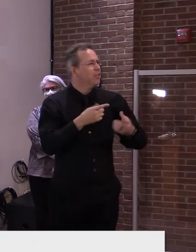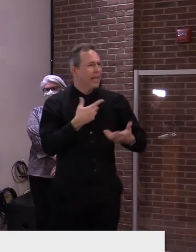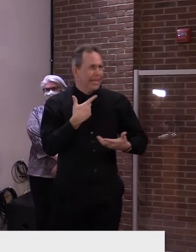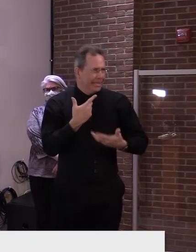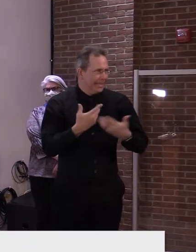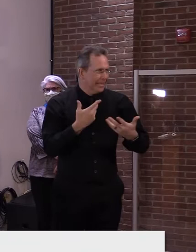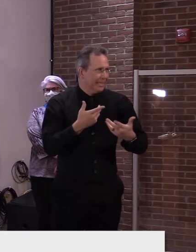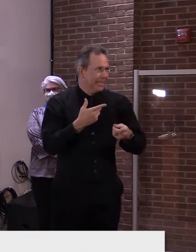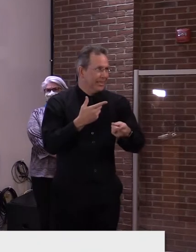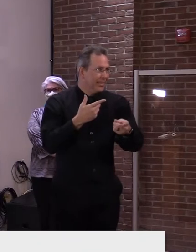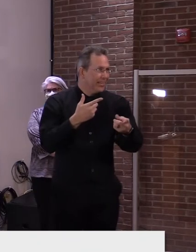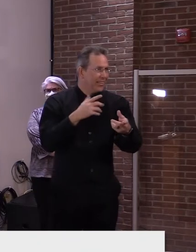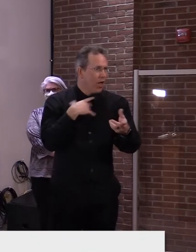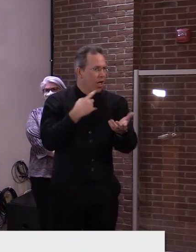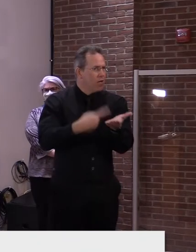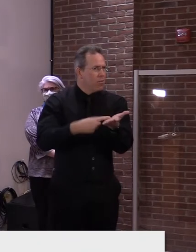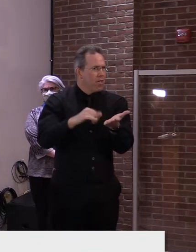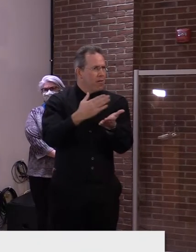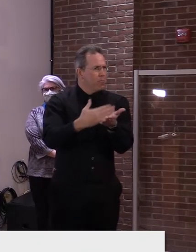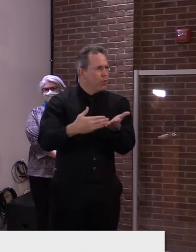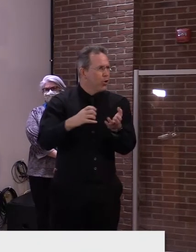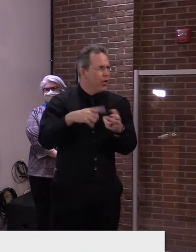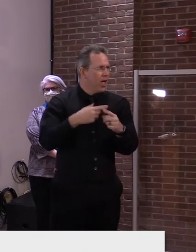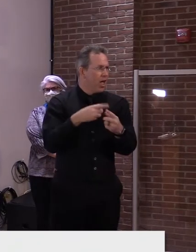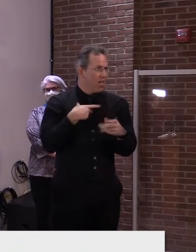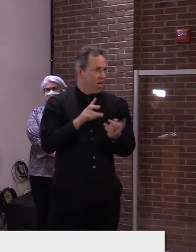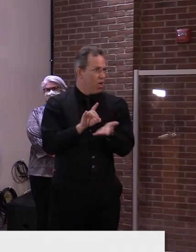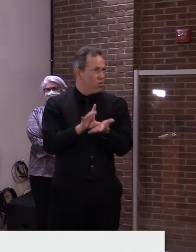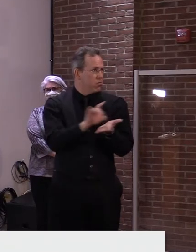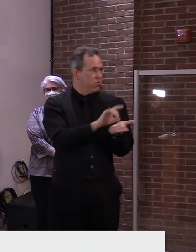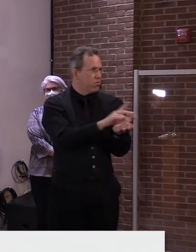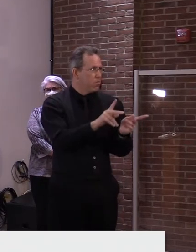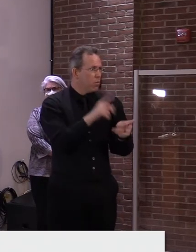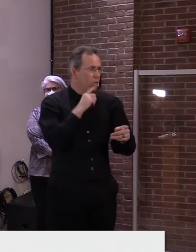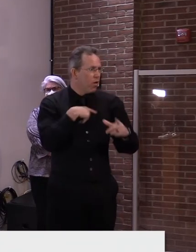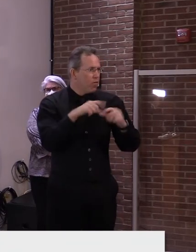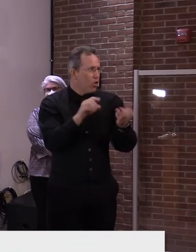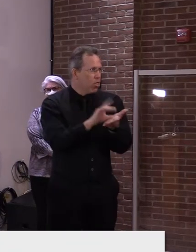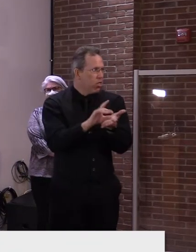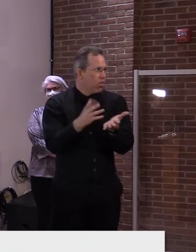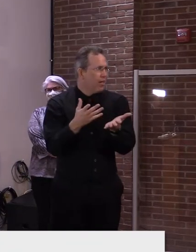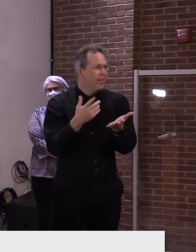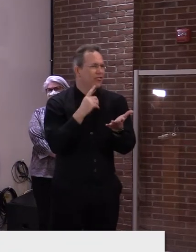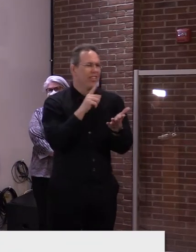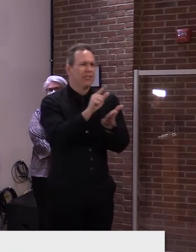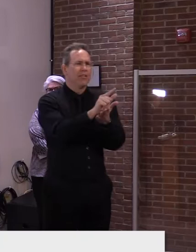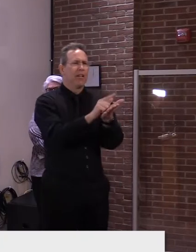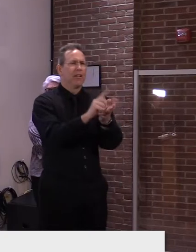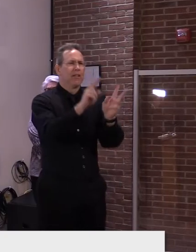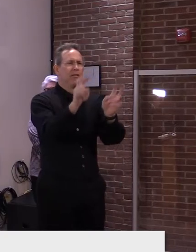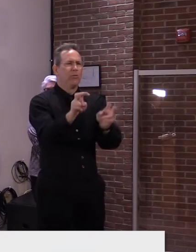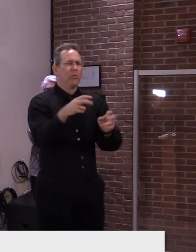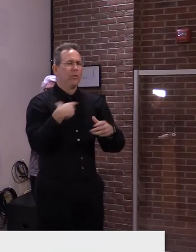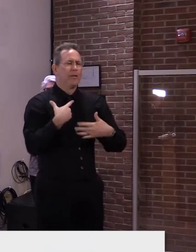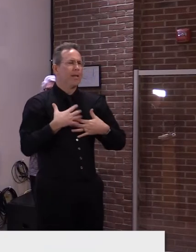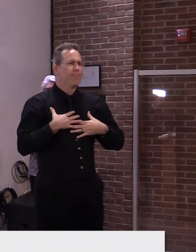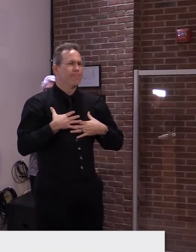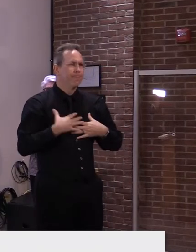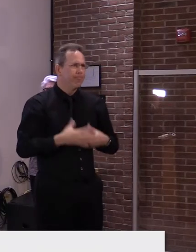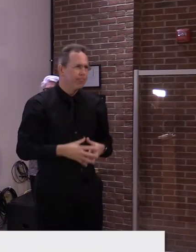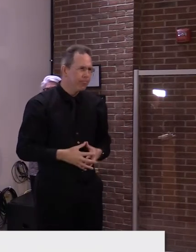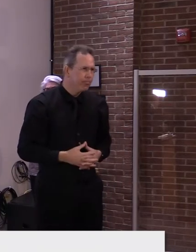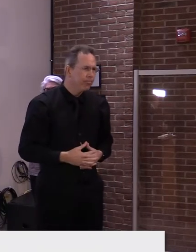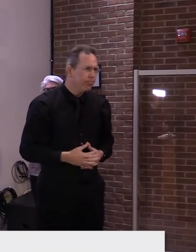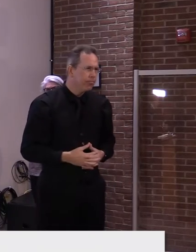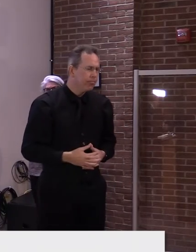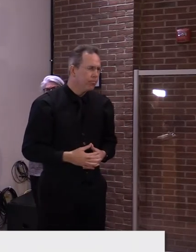contemplate. But again, some of what we're going to be laying out in before